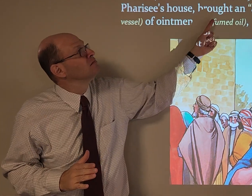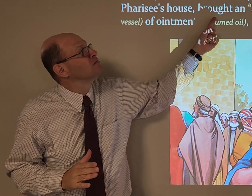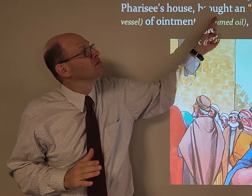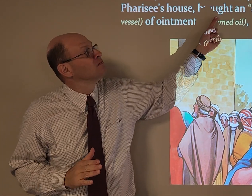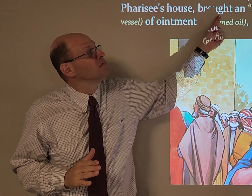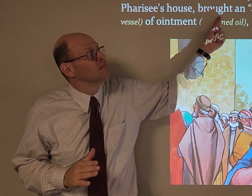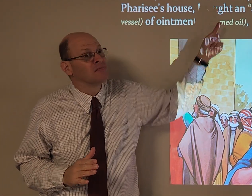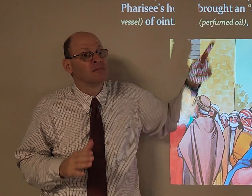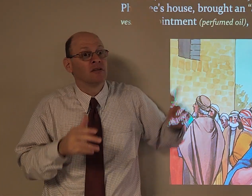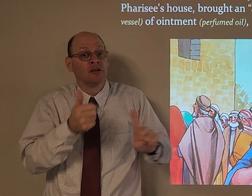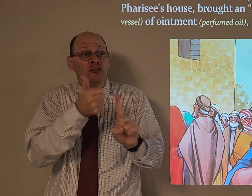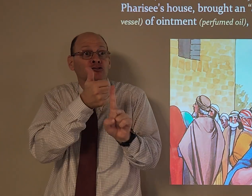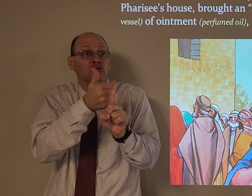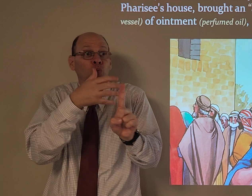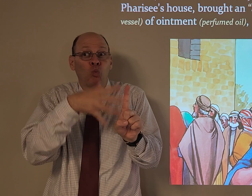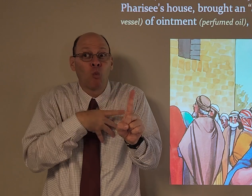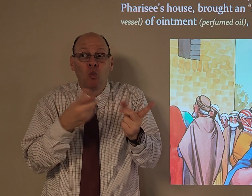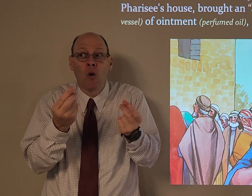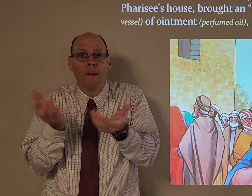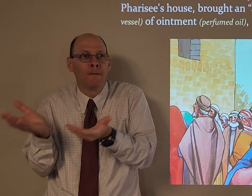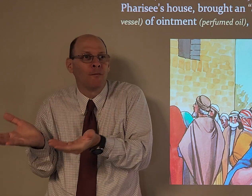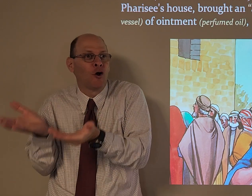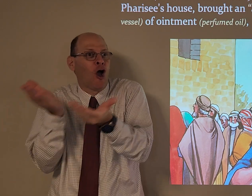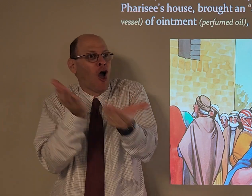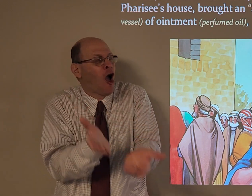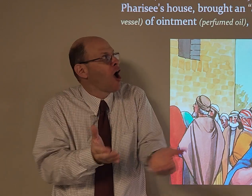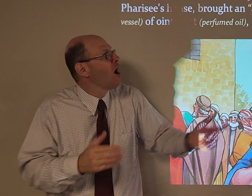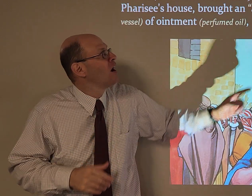brought an alabaster box of ointment.